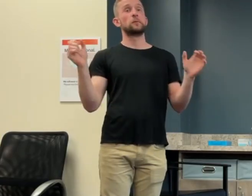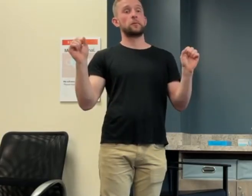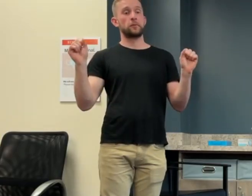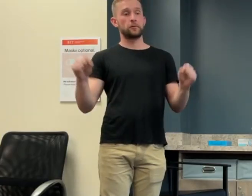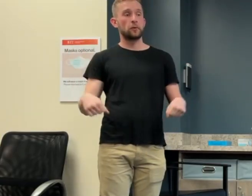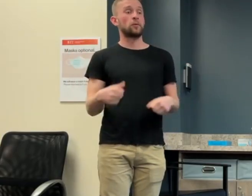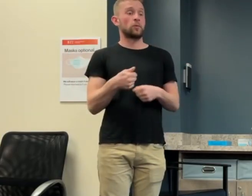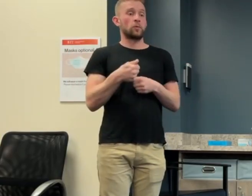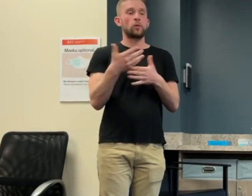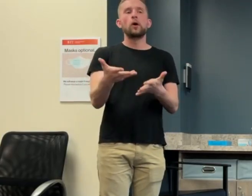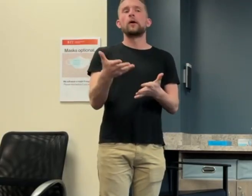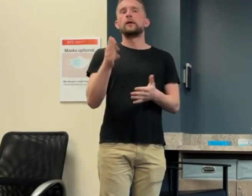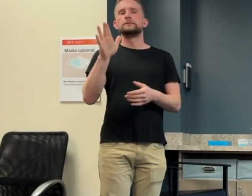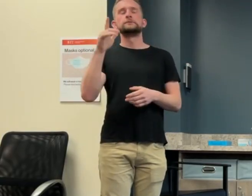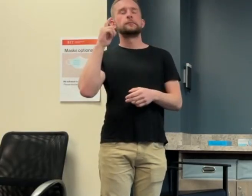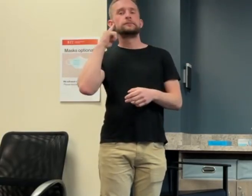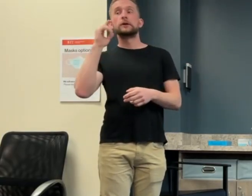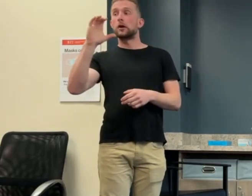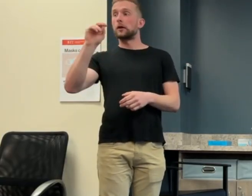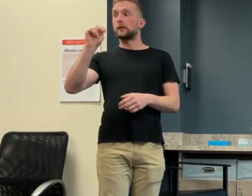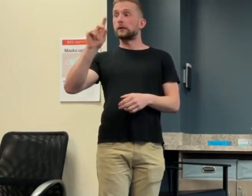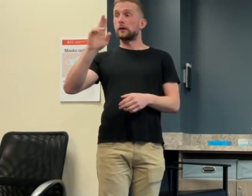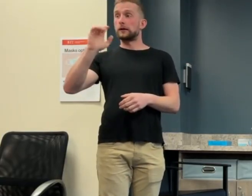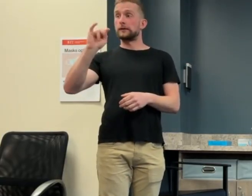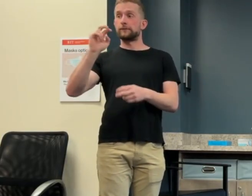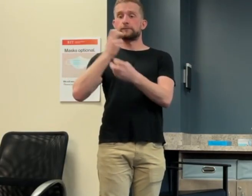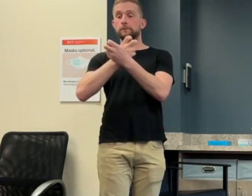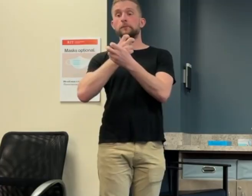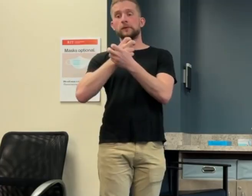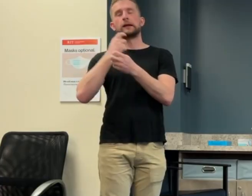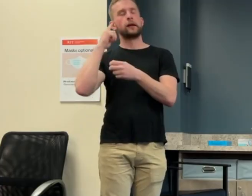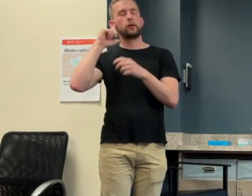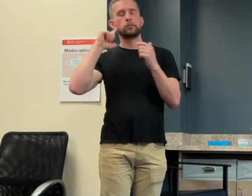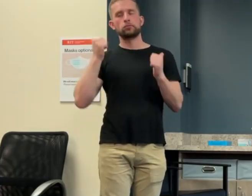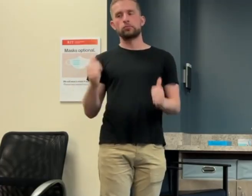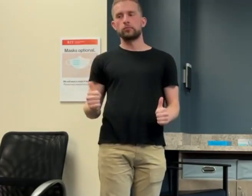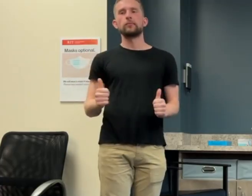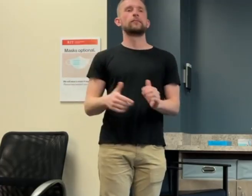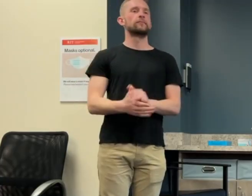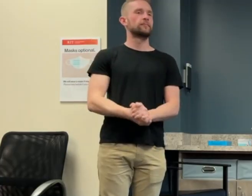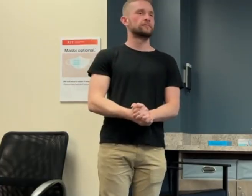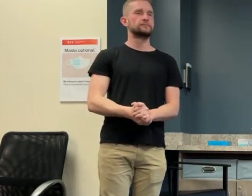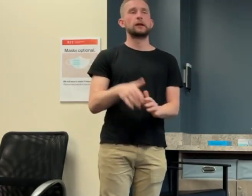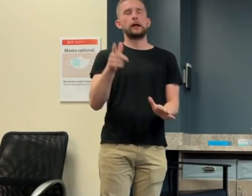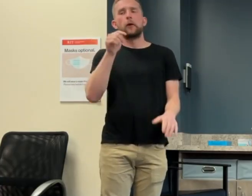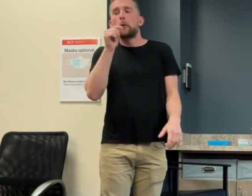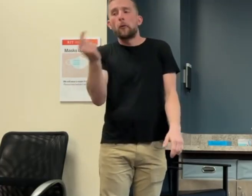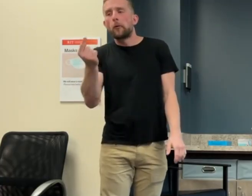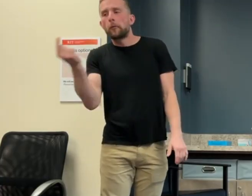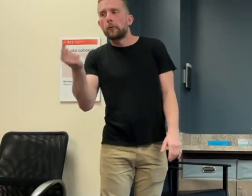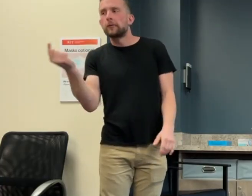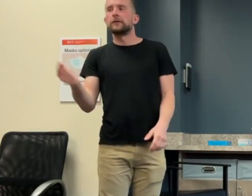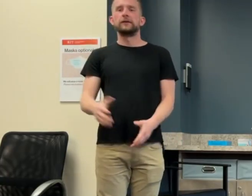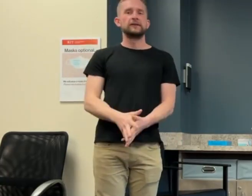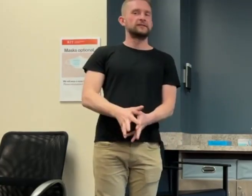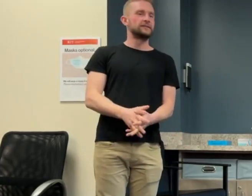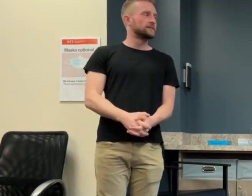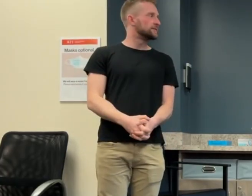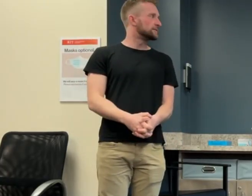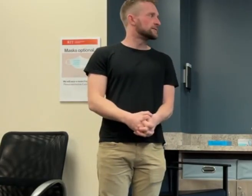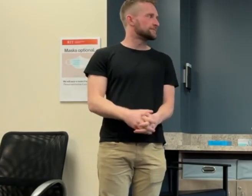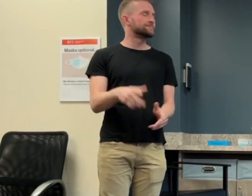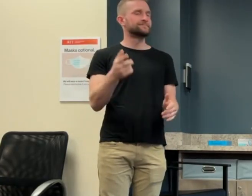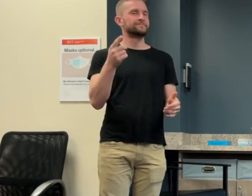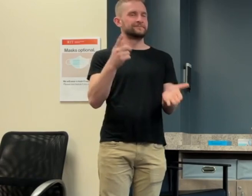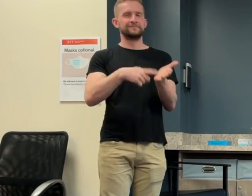temporary conductive hearing loss, potentially. Not always, but another thing you could see, this often